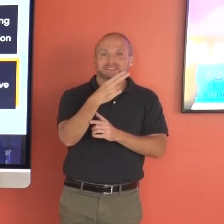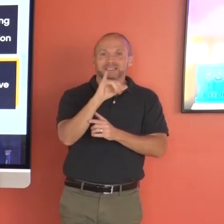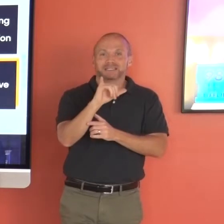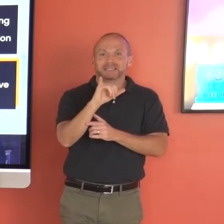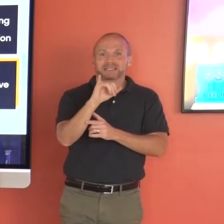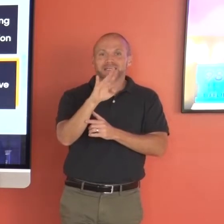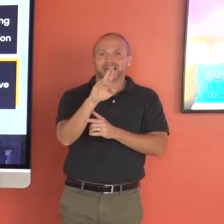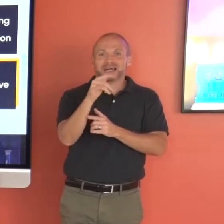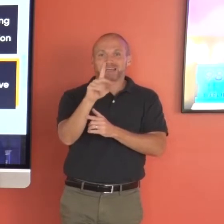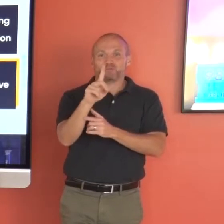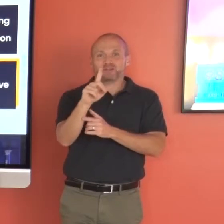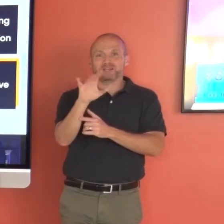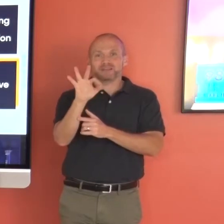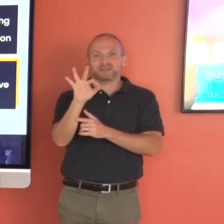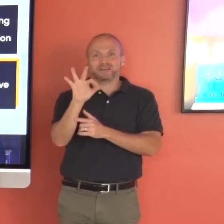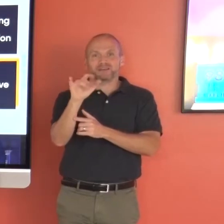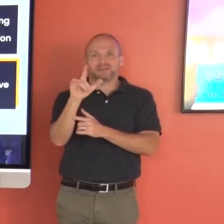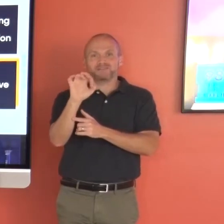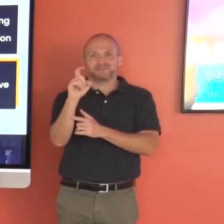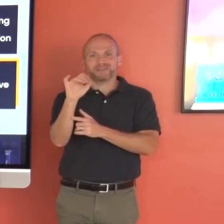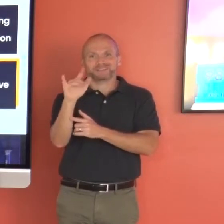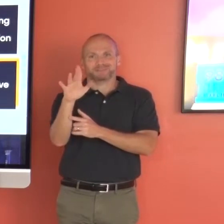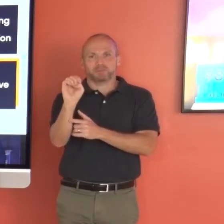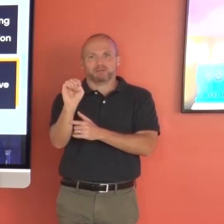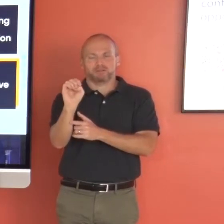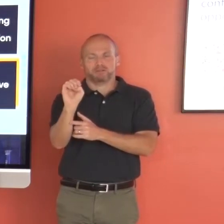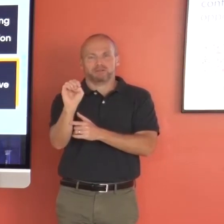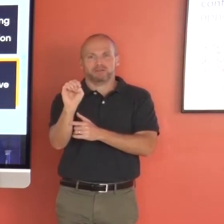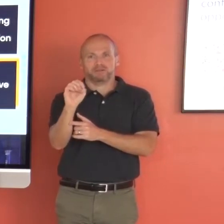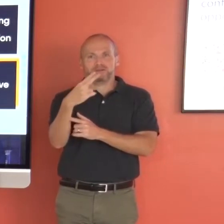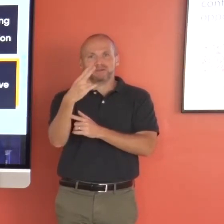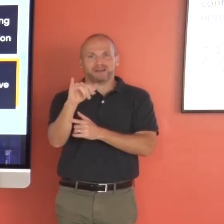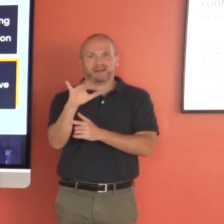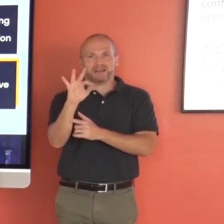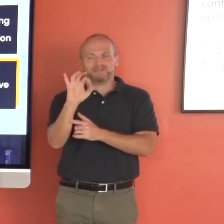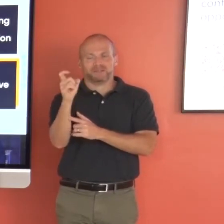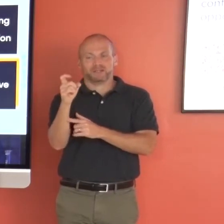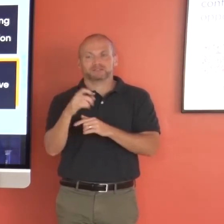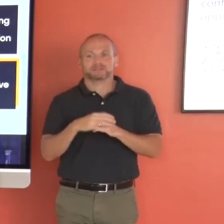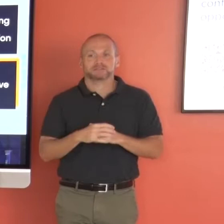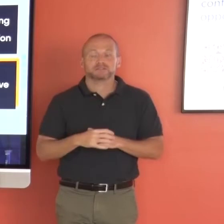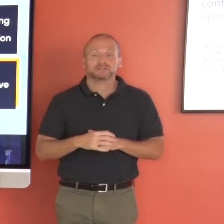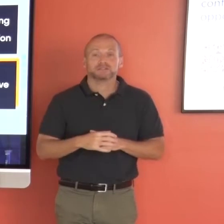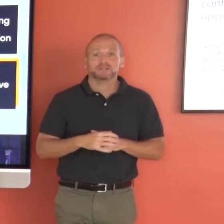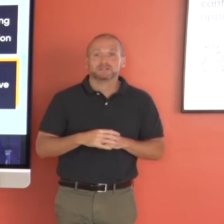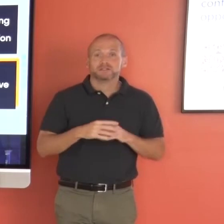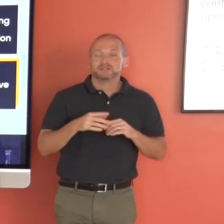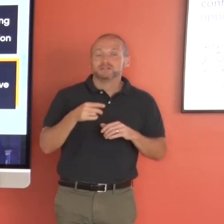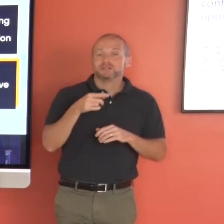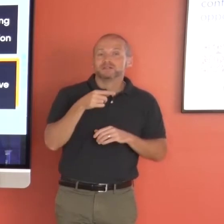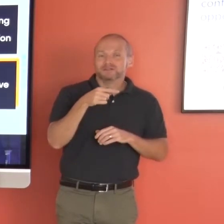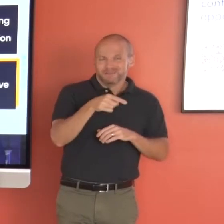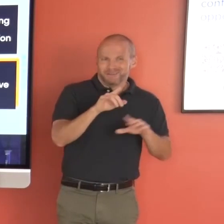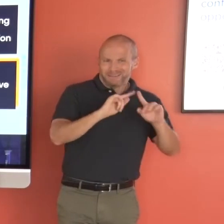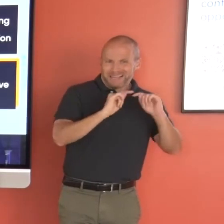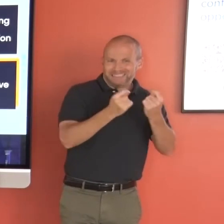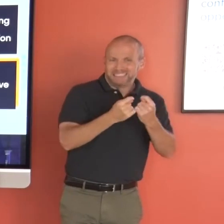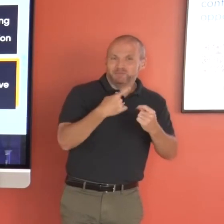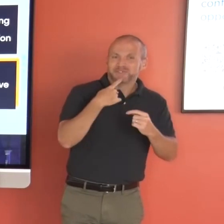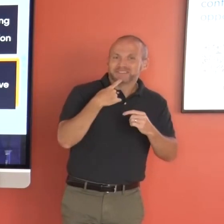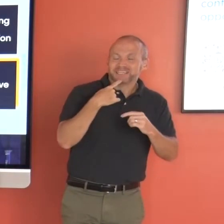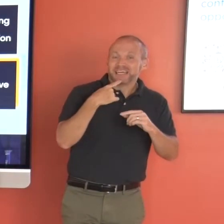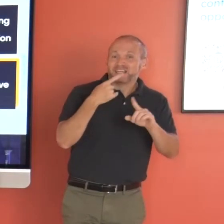flexible. For us, that means building, what I loved about our GIS team, they said they built it from a